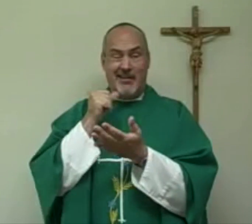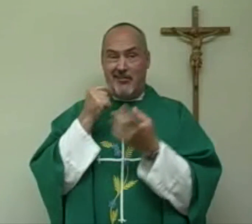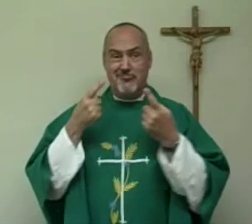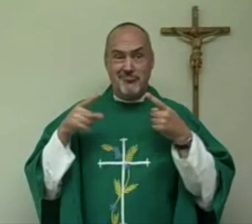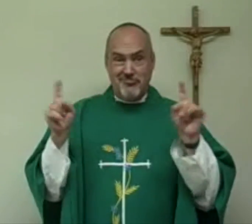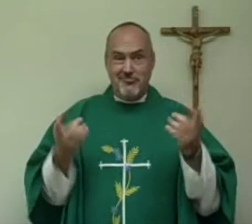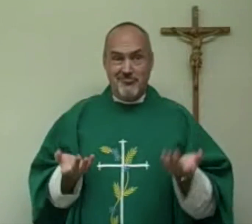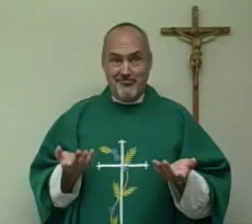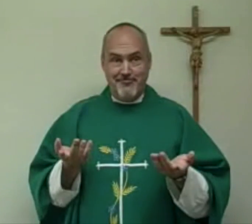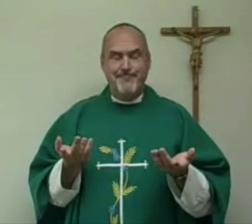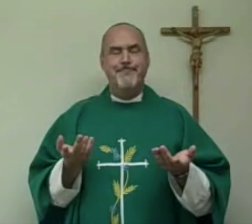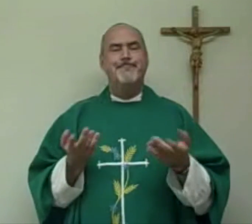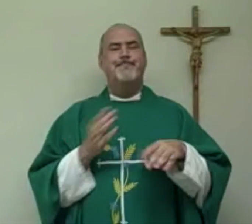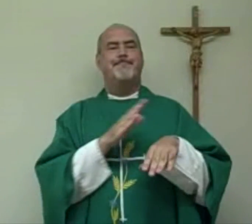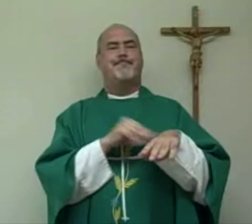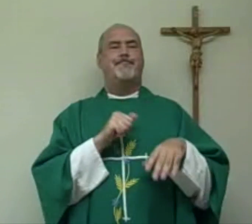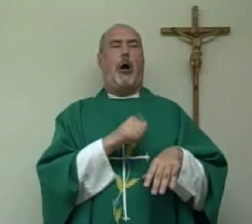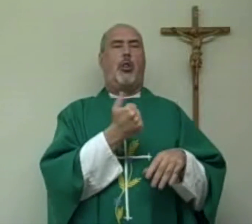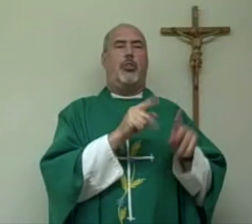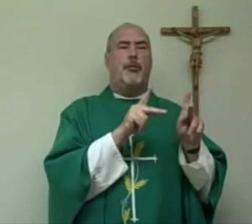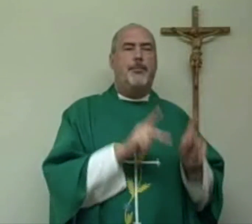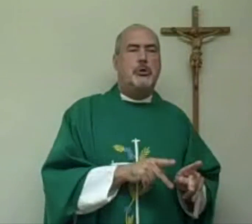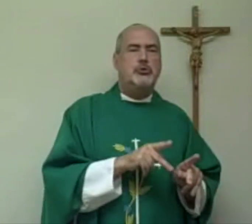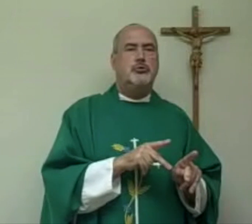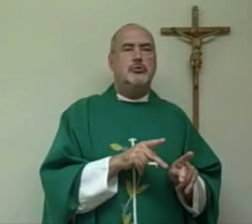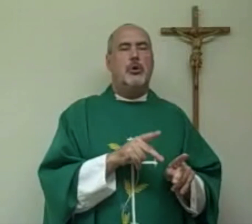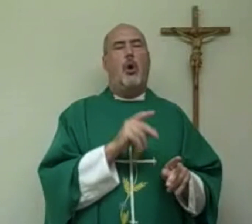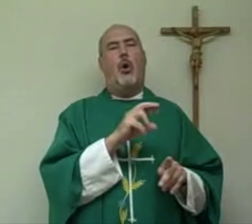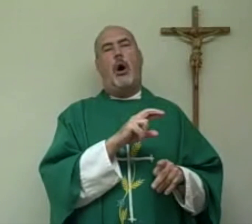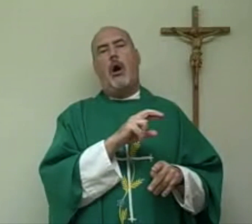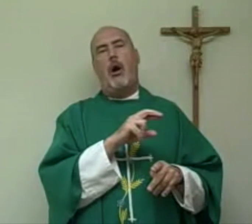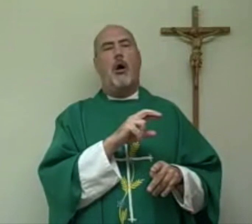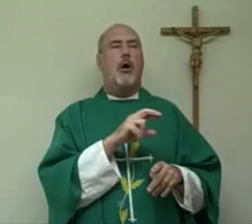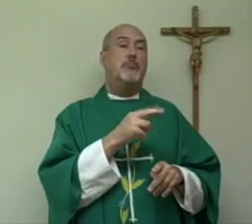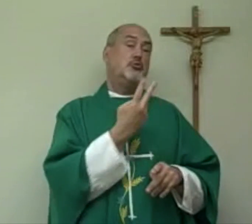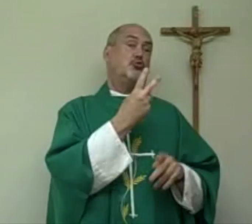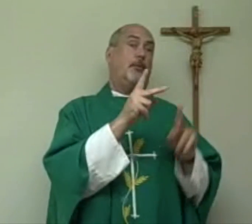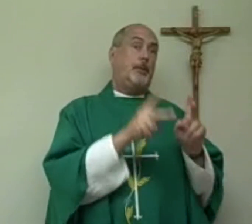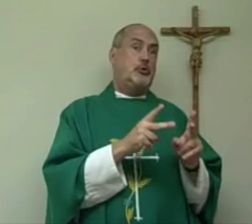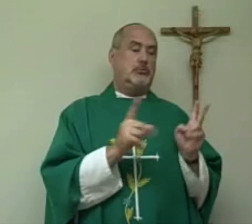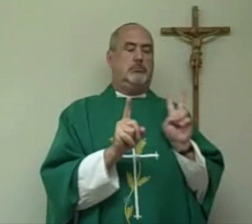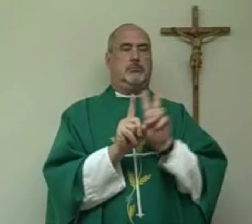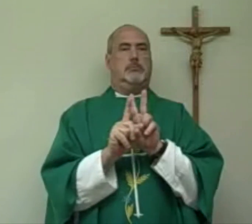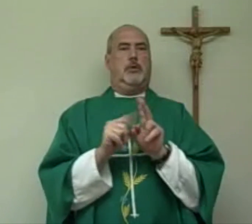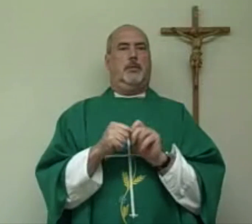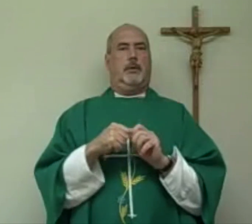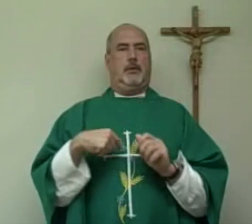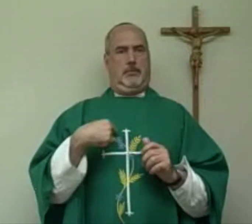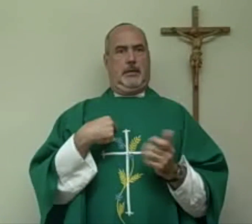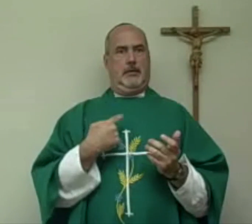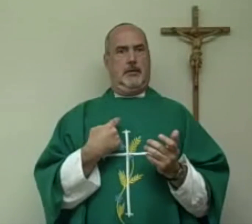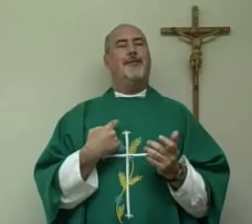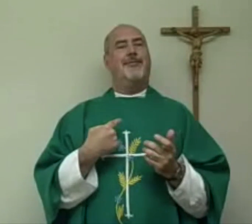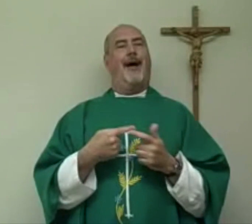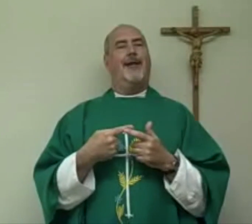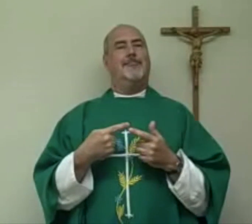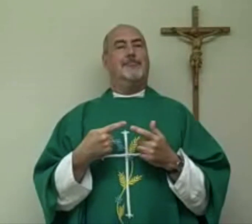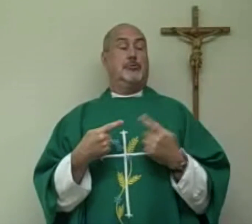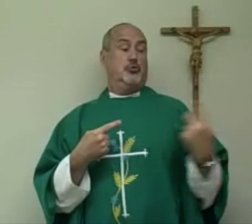one-on-one. And if it doesn't go well and you're not successful, then it might be a good idea at that time to call